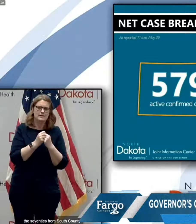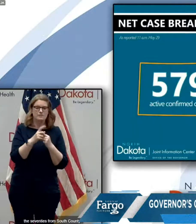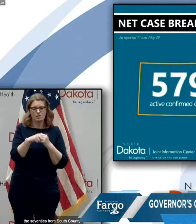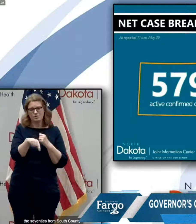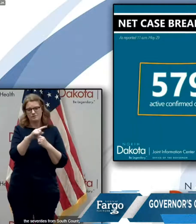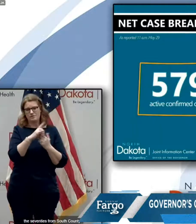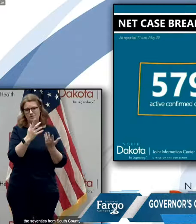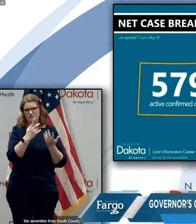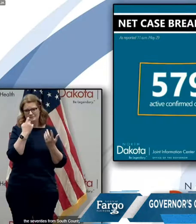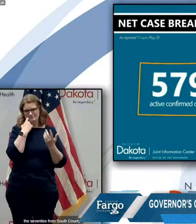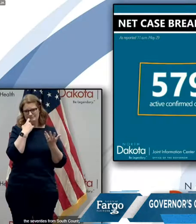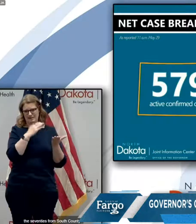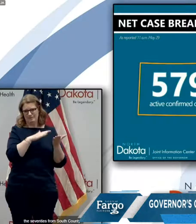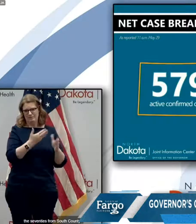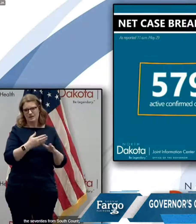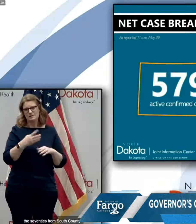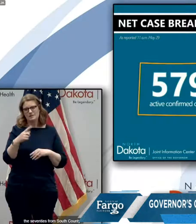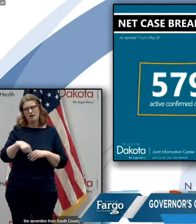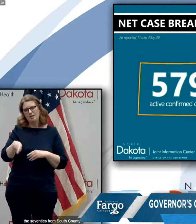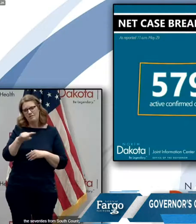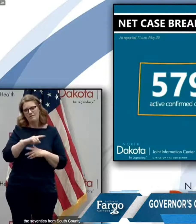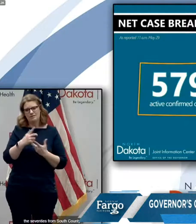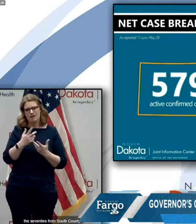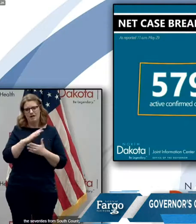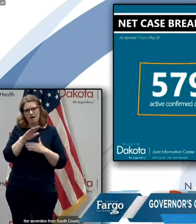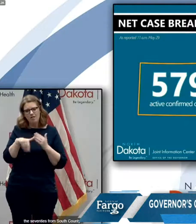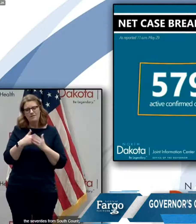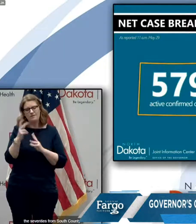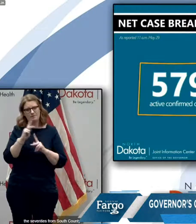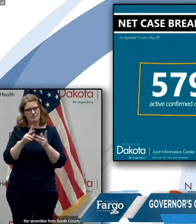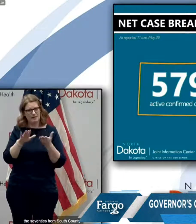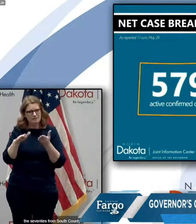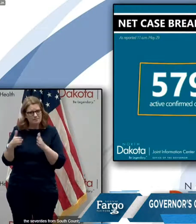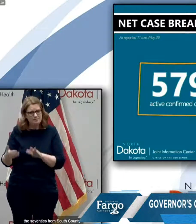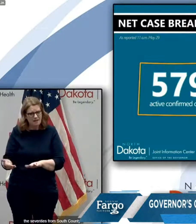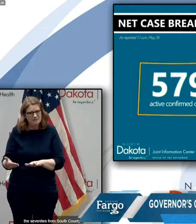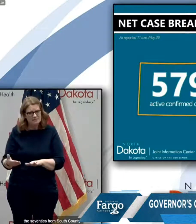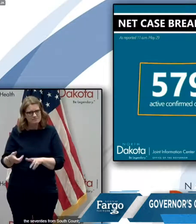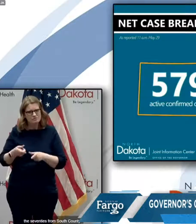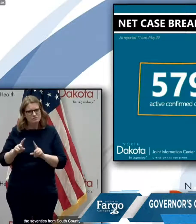as well as all of those who've been lost through this COVID-19 pandemic.